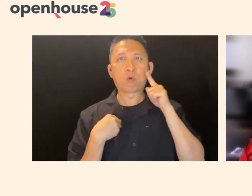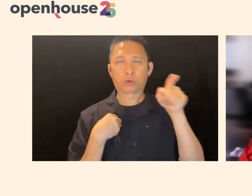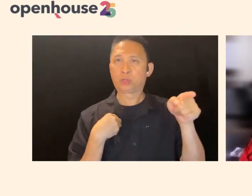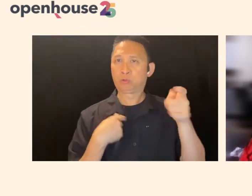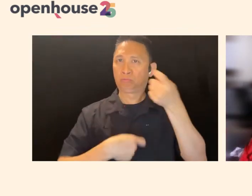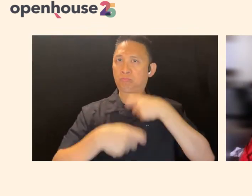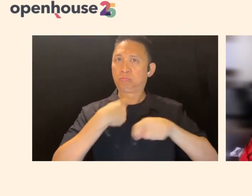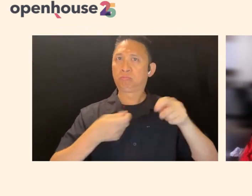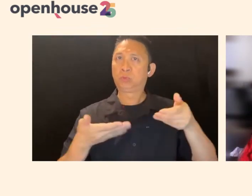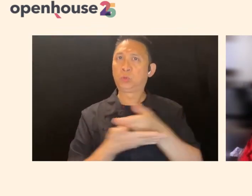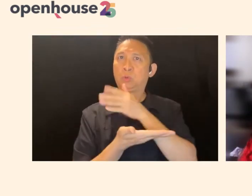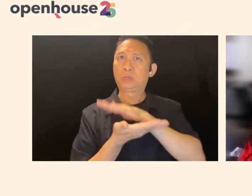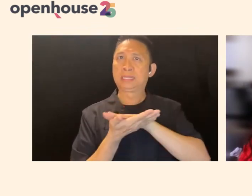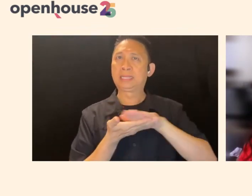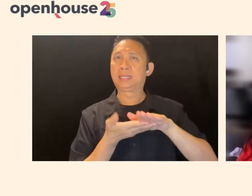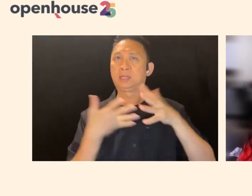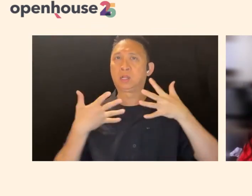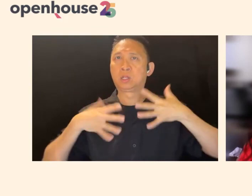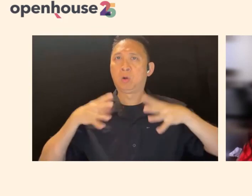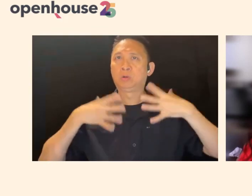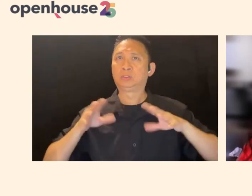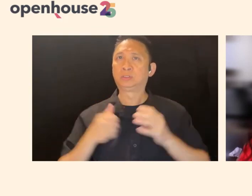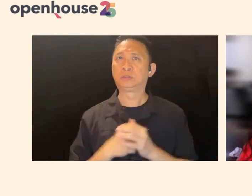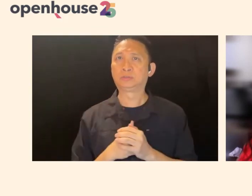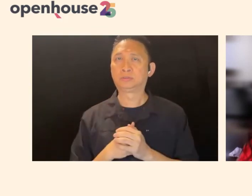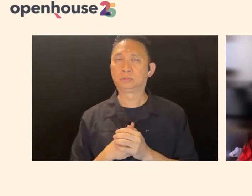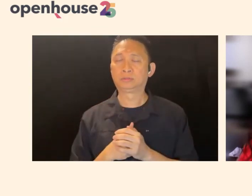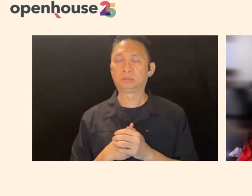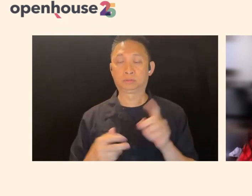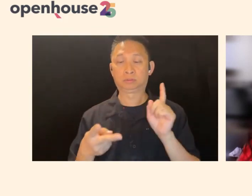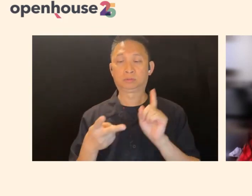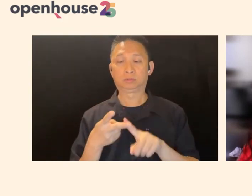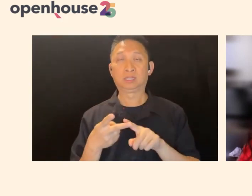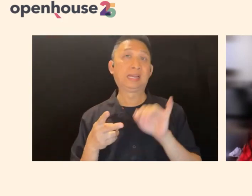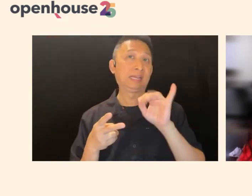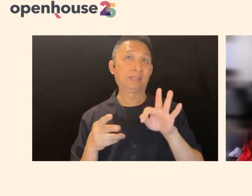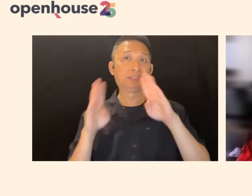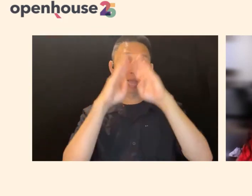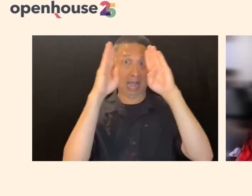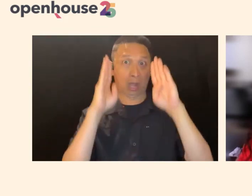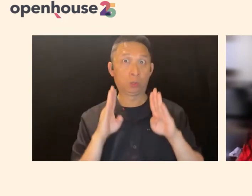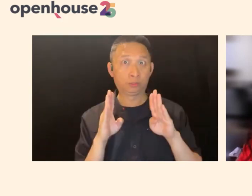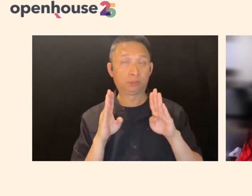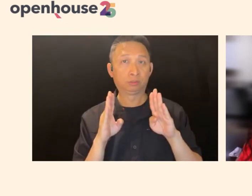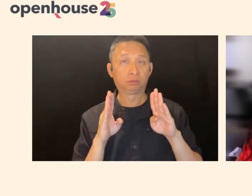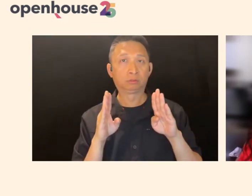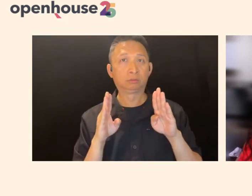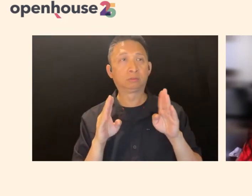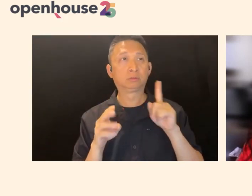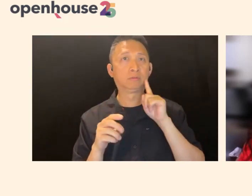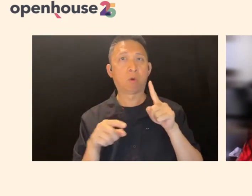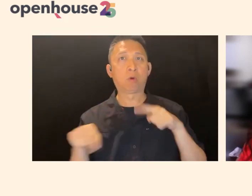mm, And then our housing locations,